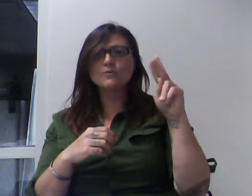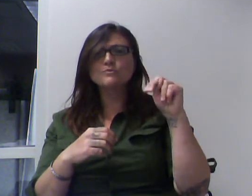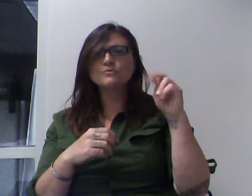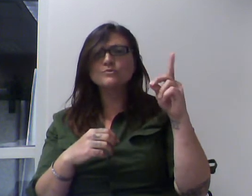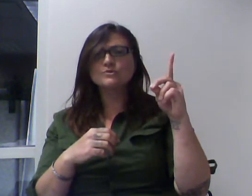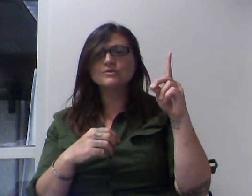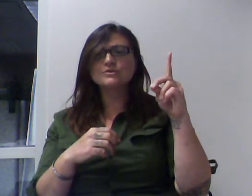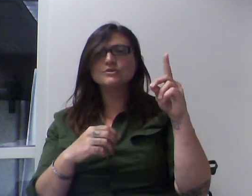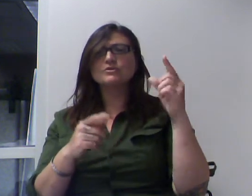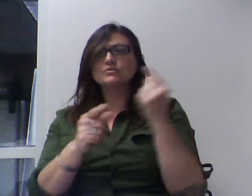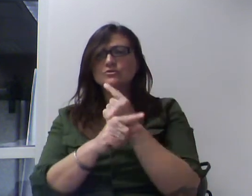rectangle, for instance.